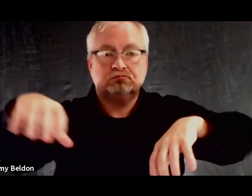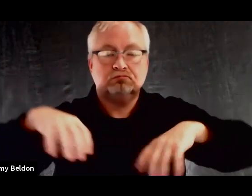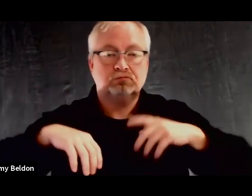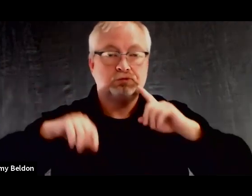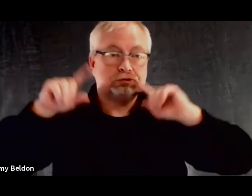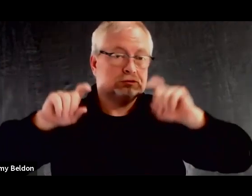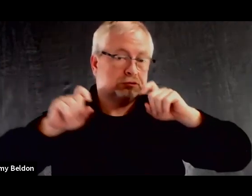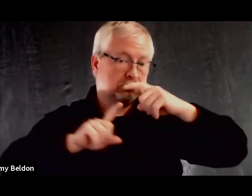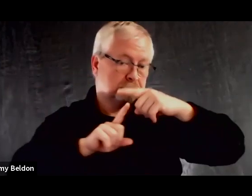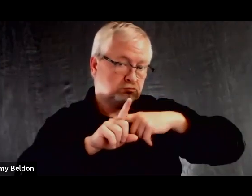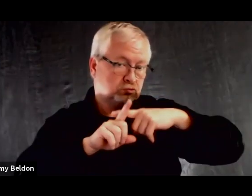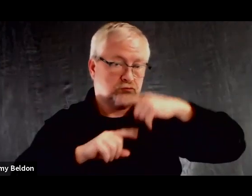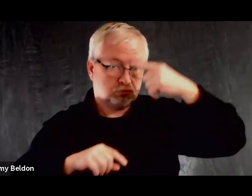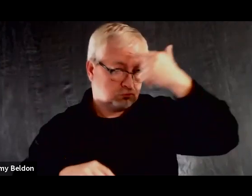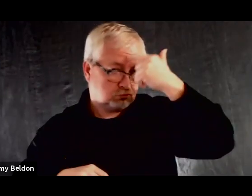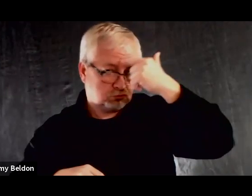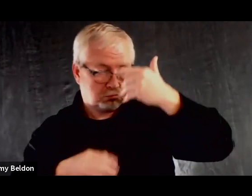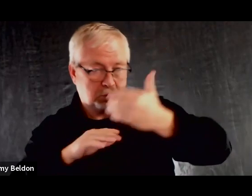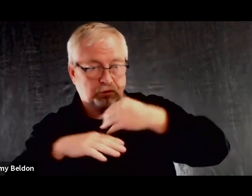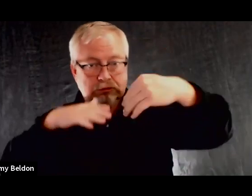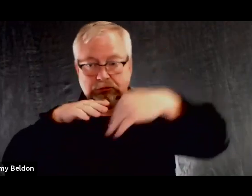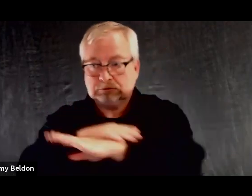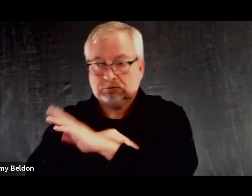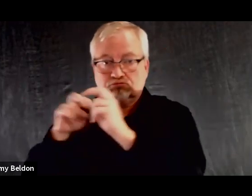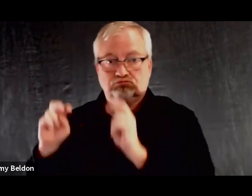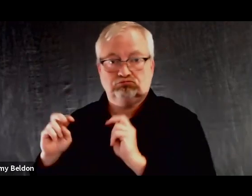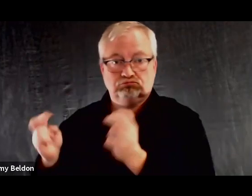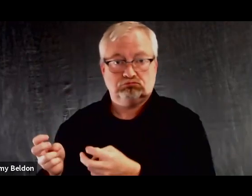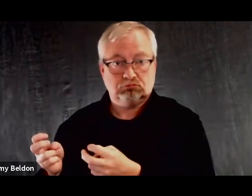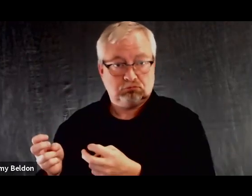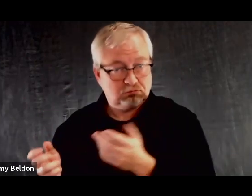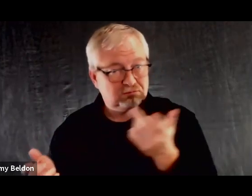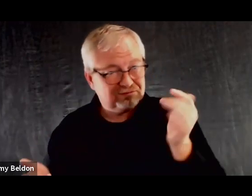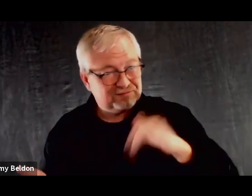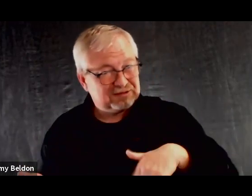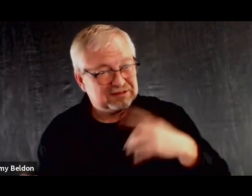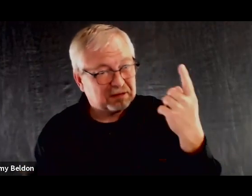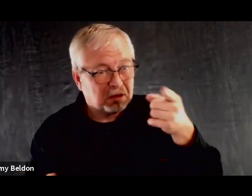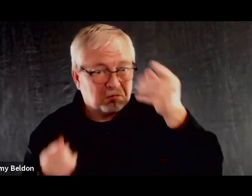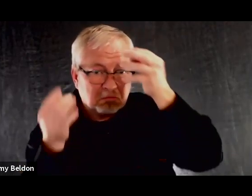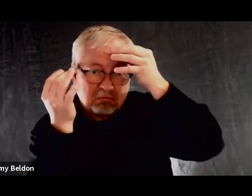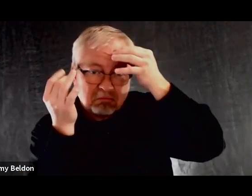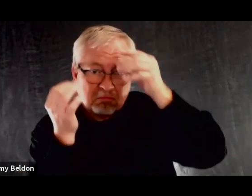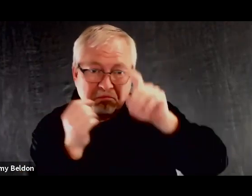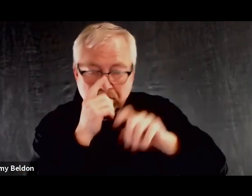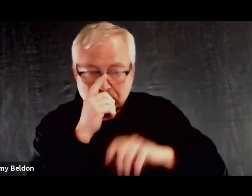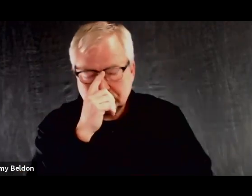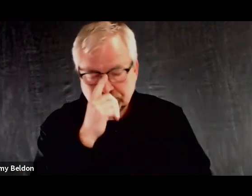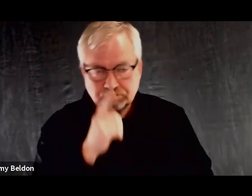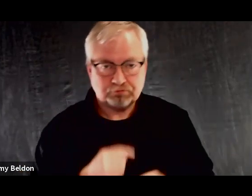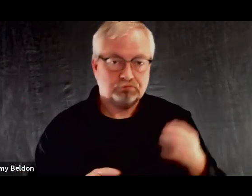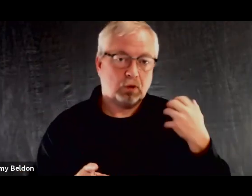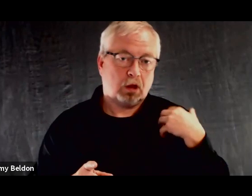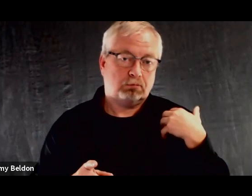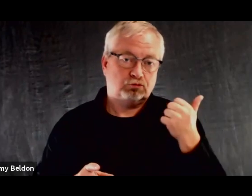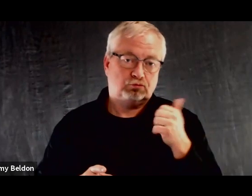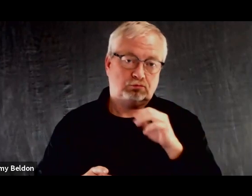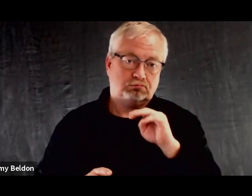It's just hard to speculate. And I'm sure people are looking for more certainty than we can give today. But